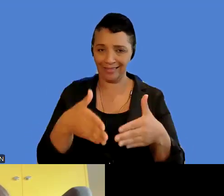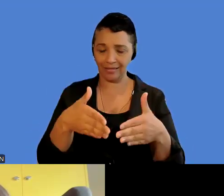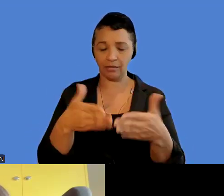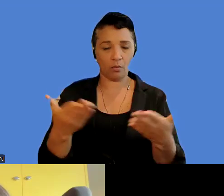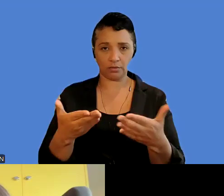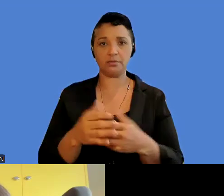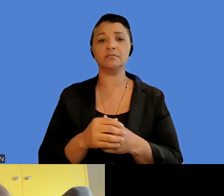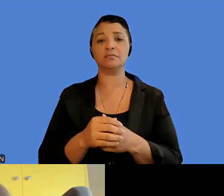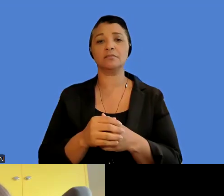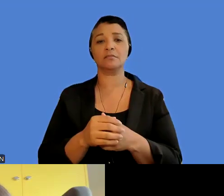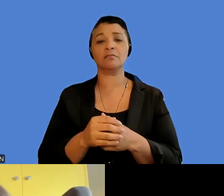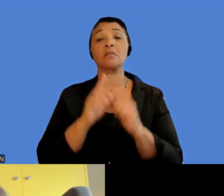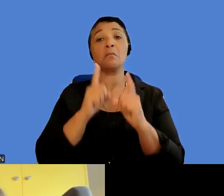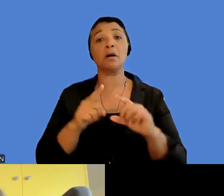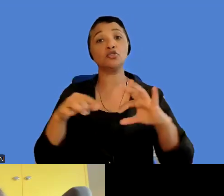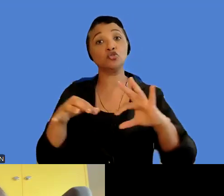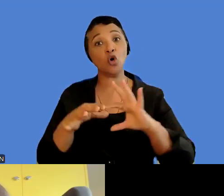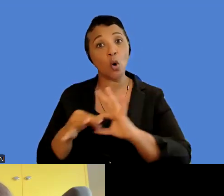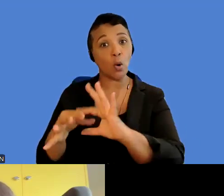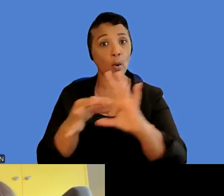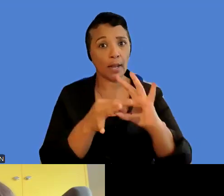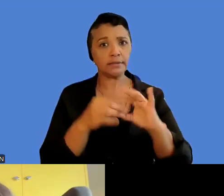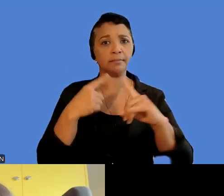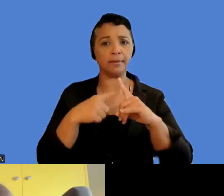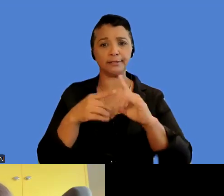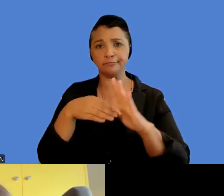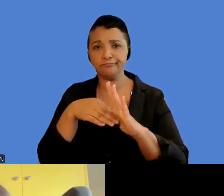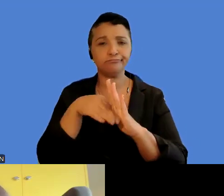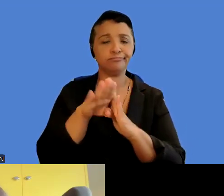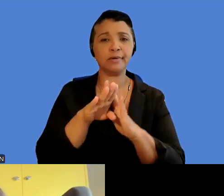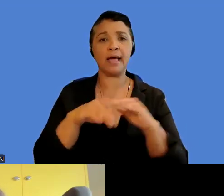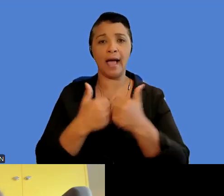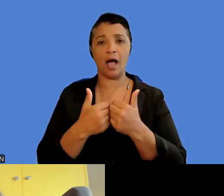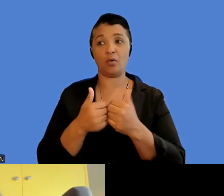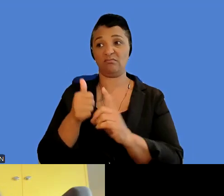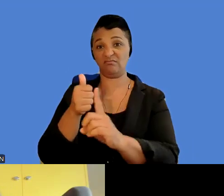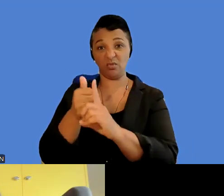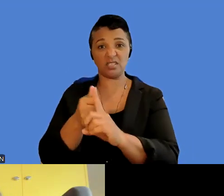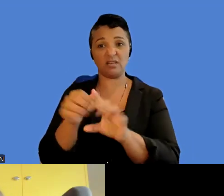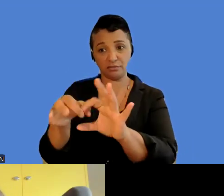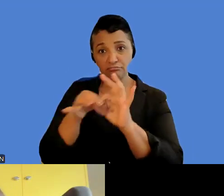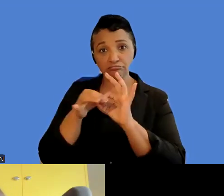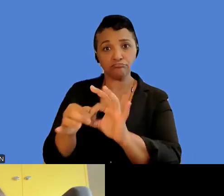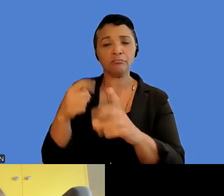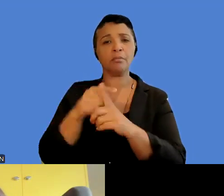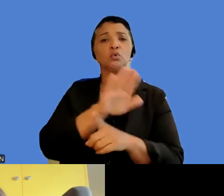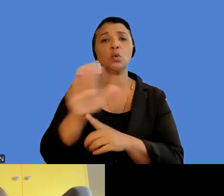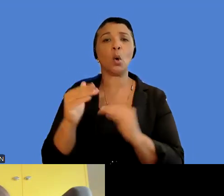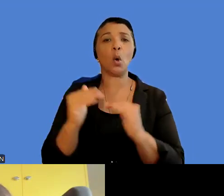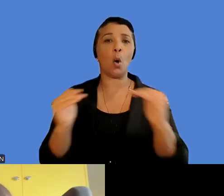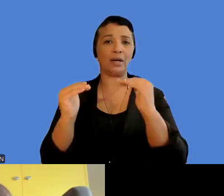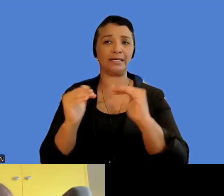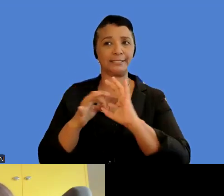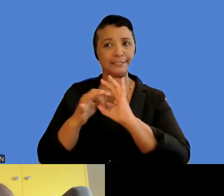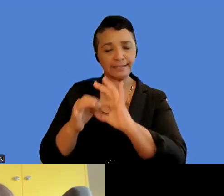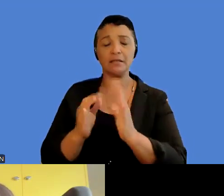of building connections and continuing to build connections between yourselves and your organisations. So please do